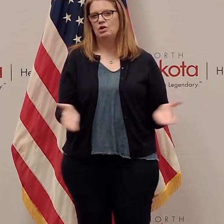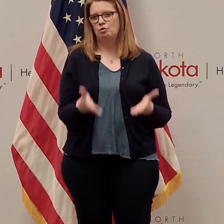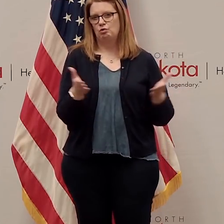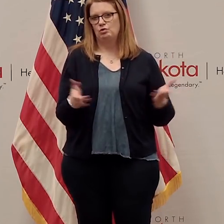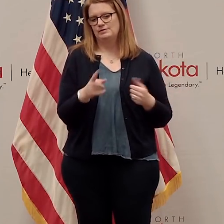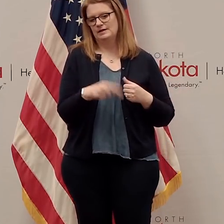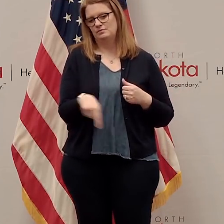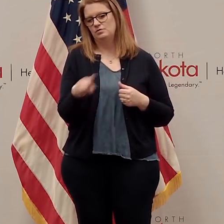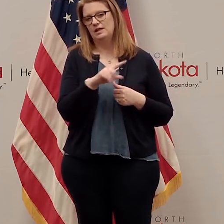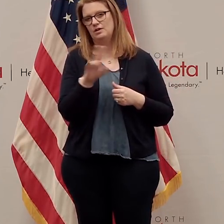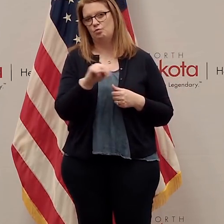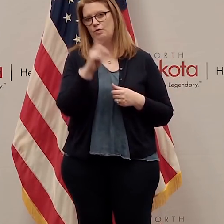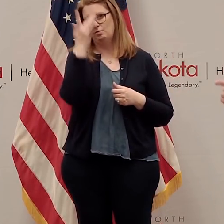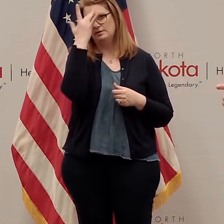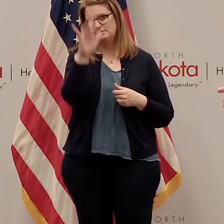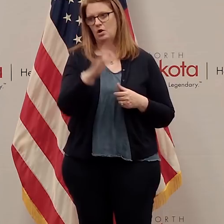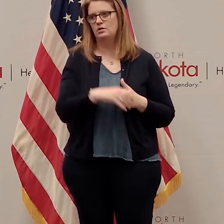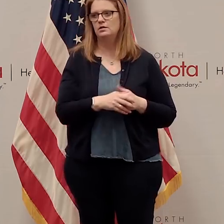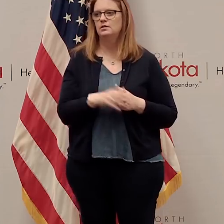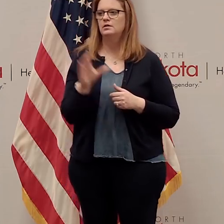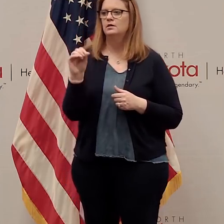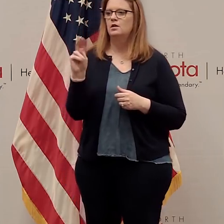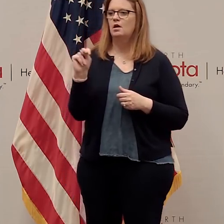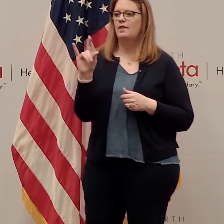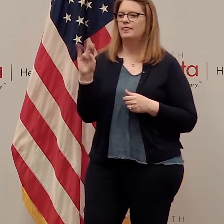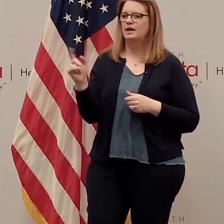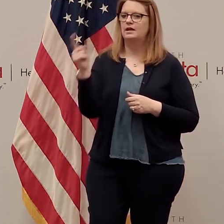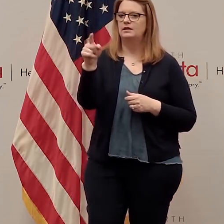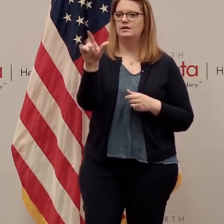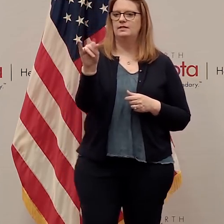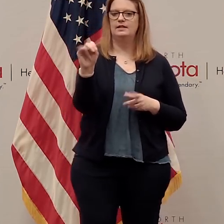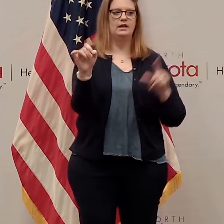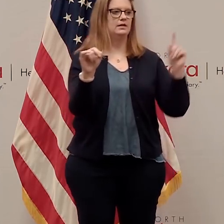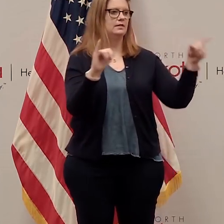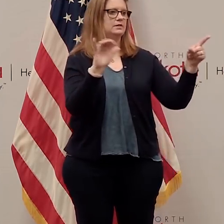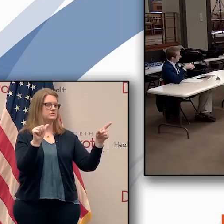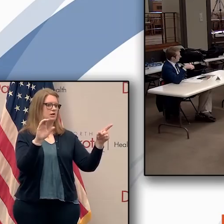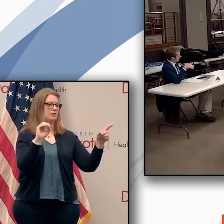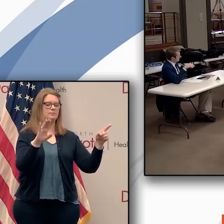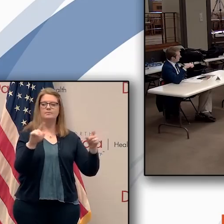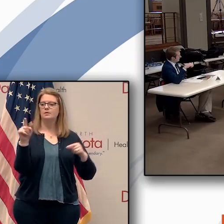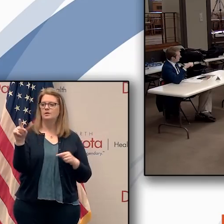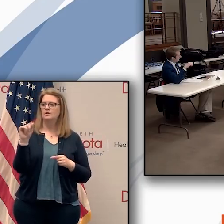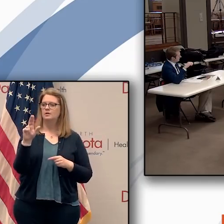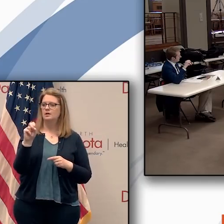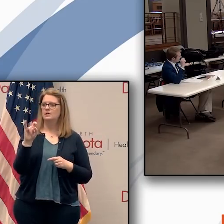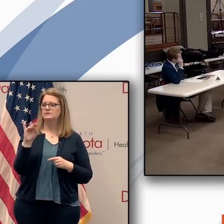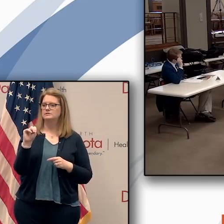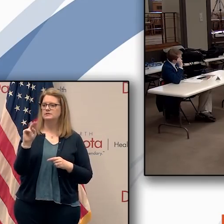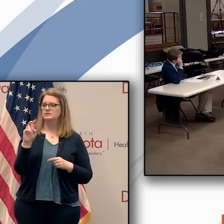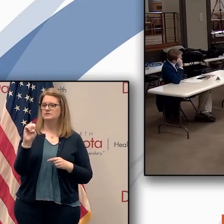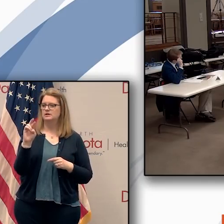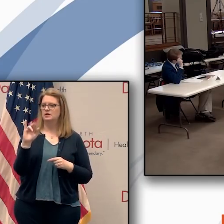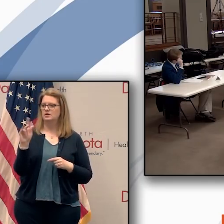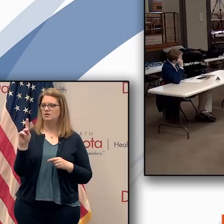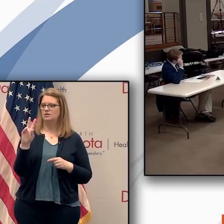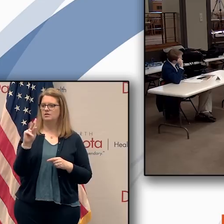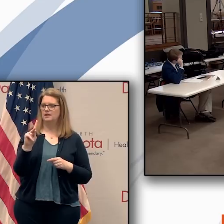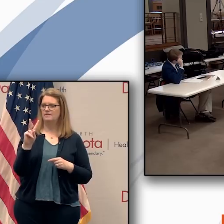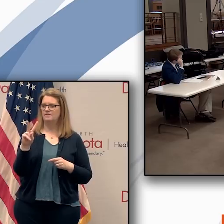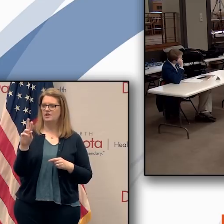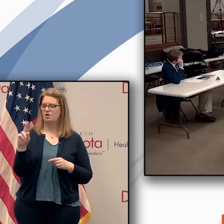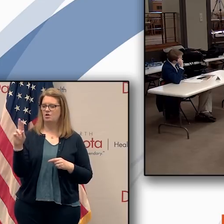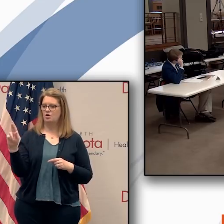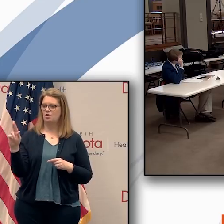a North Dakota smart way. I'm going online, then Lane, and then Jacob. Austin Erickson, KVRR.